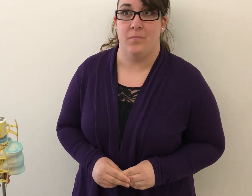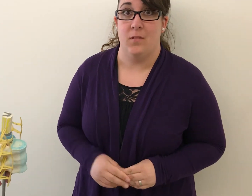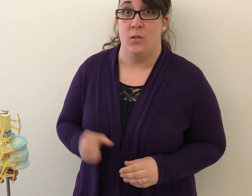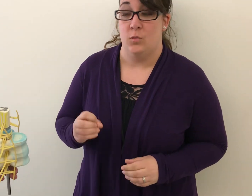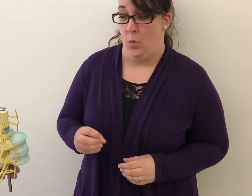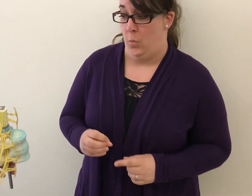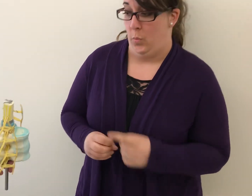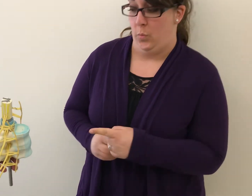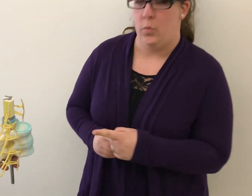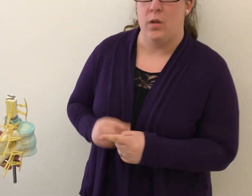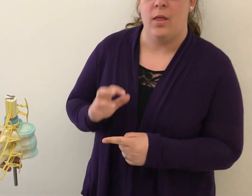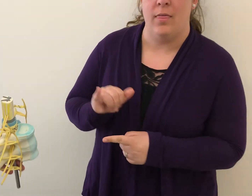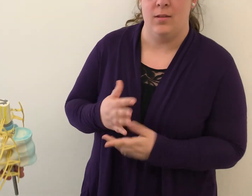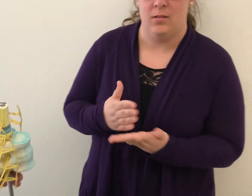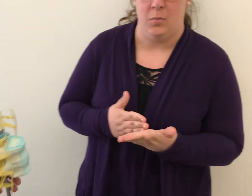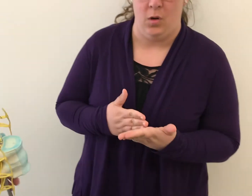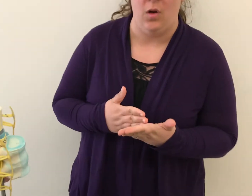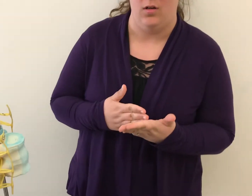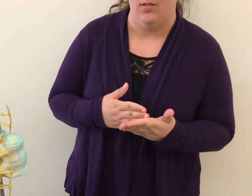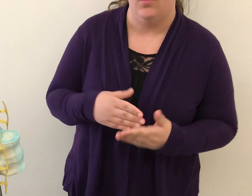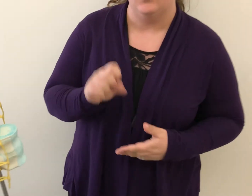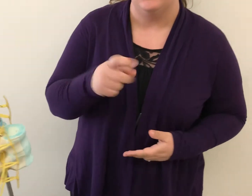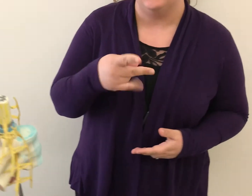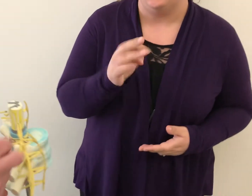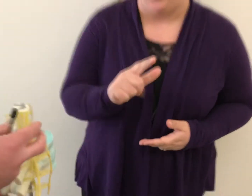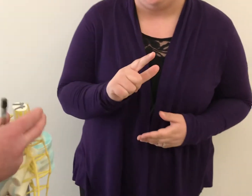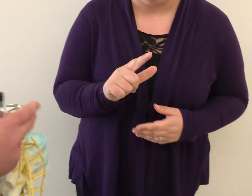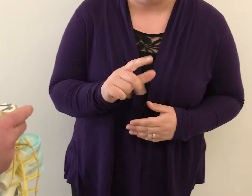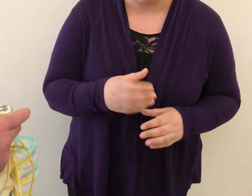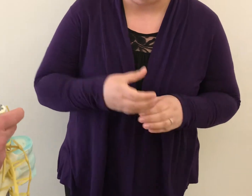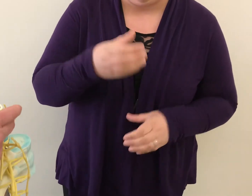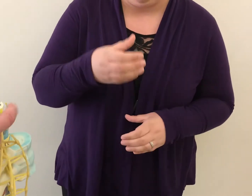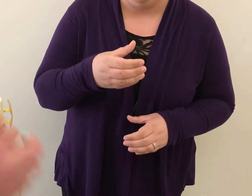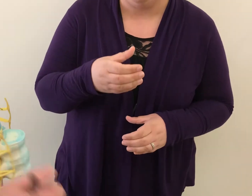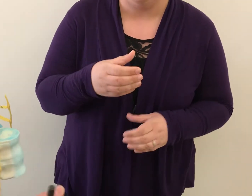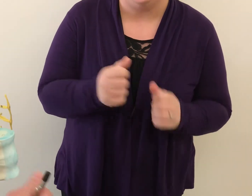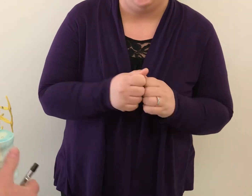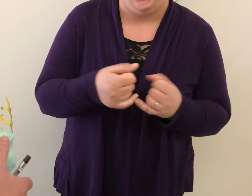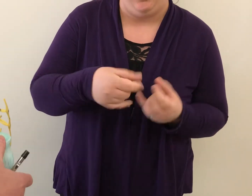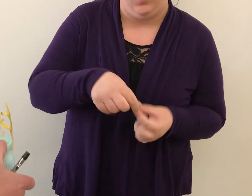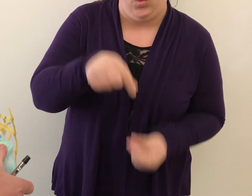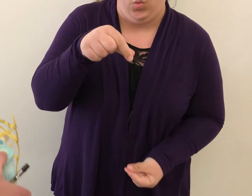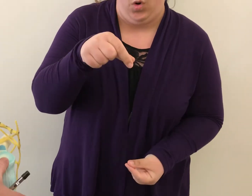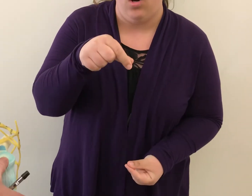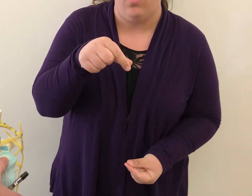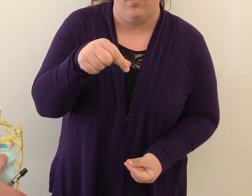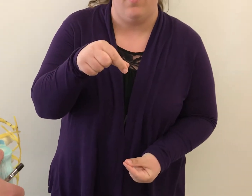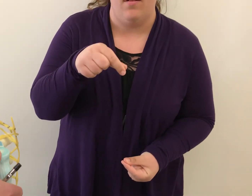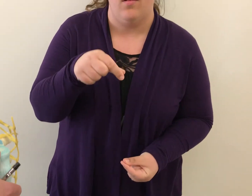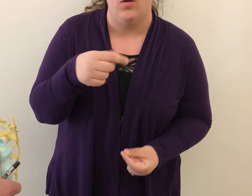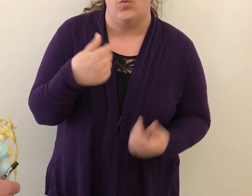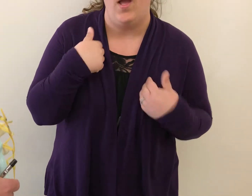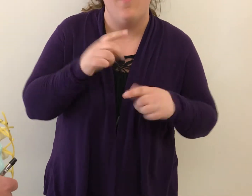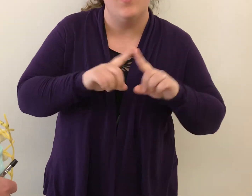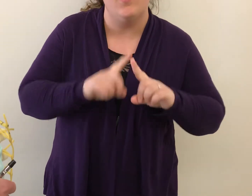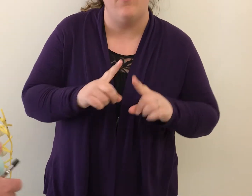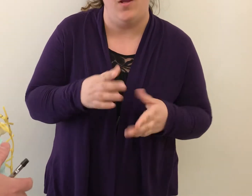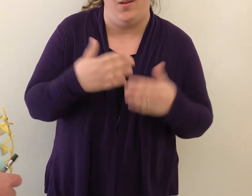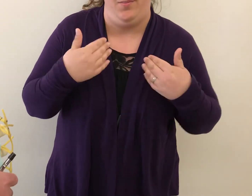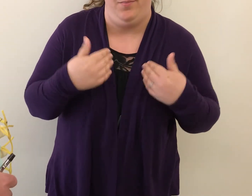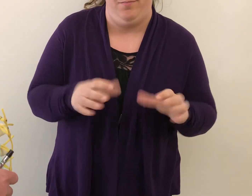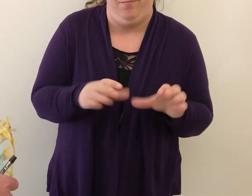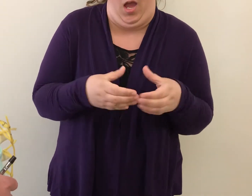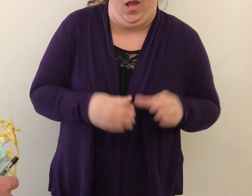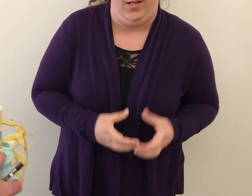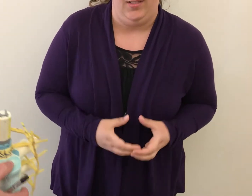Okay, so this is the spinal column. This is the spinal cord. These are the bodies of the vertebrae. So